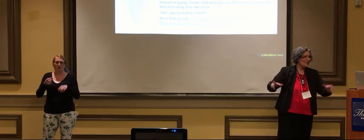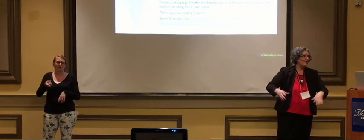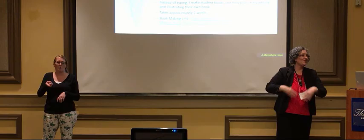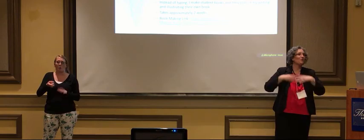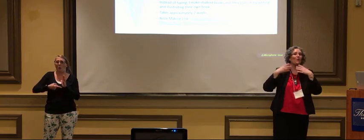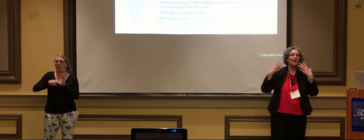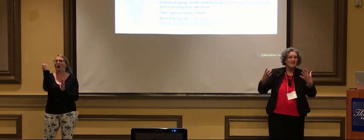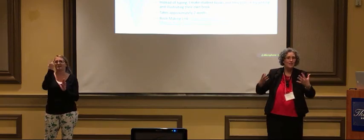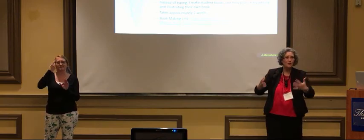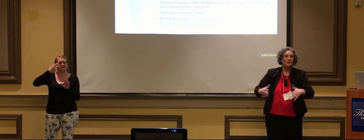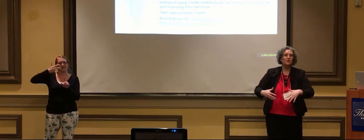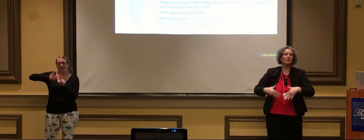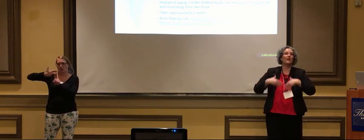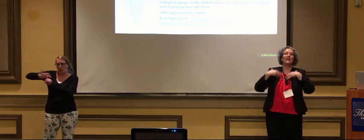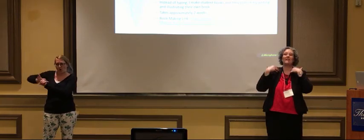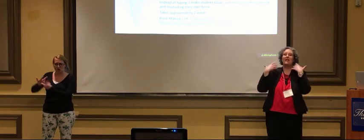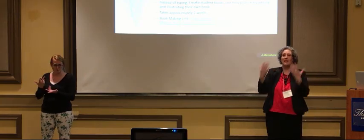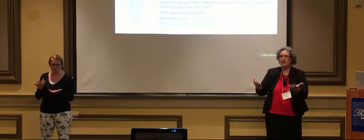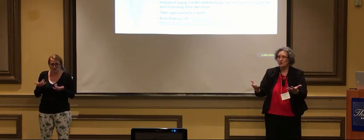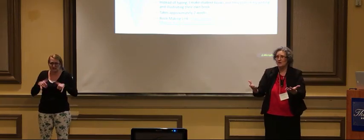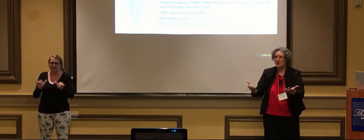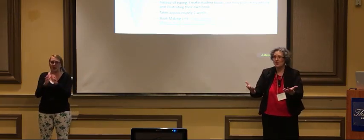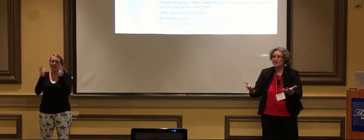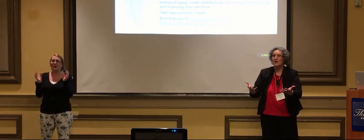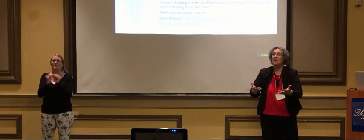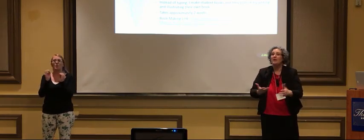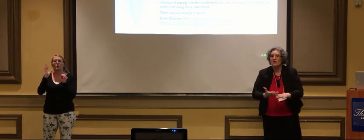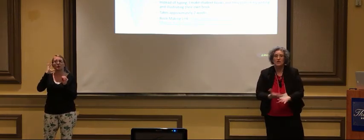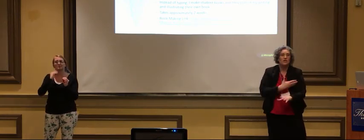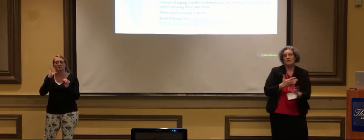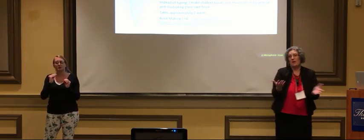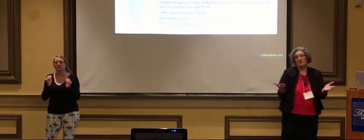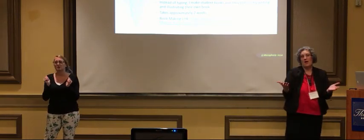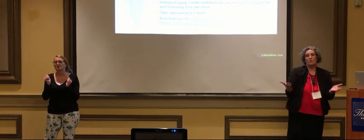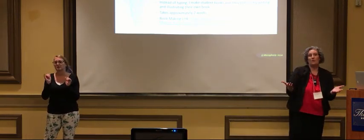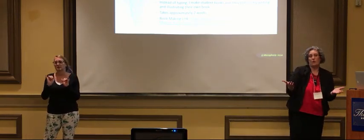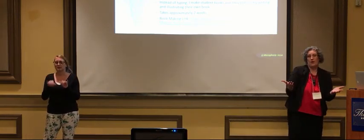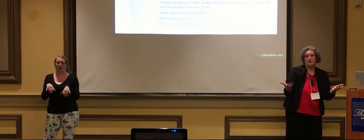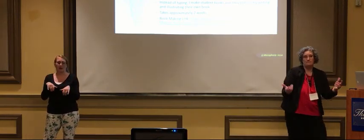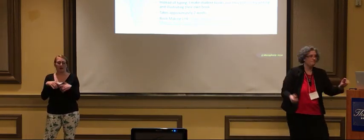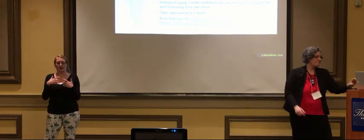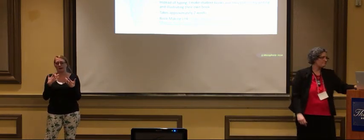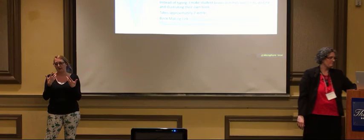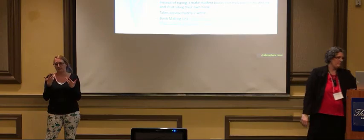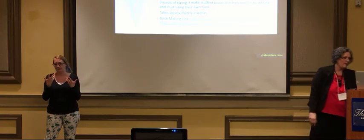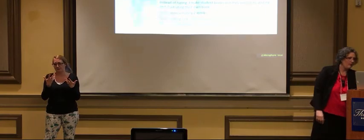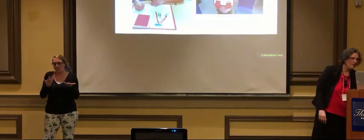more experience writing a story and taking it into a narrative that your kids may have had before.